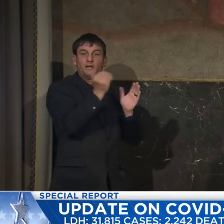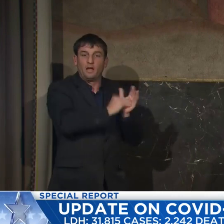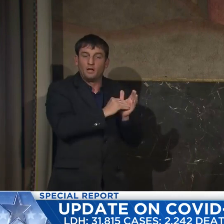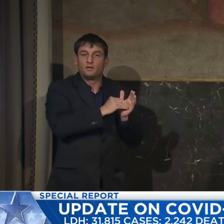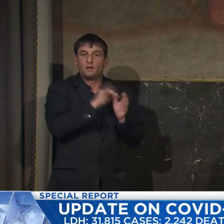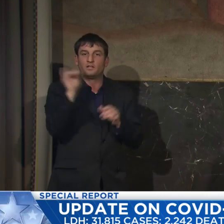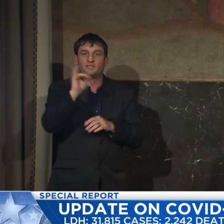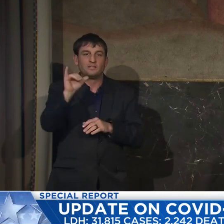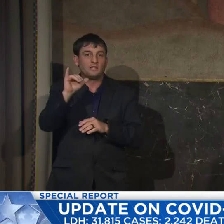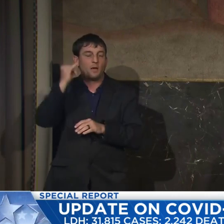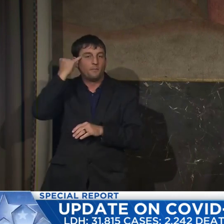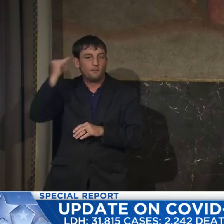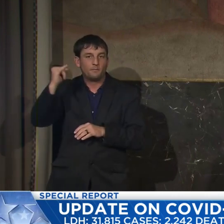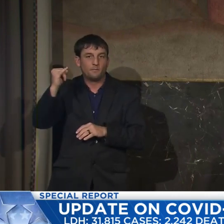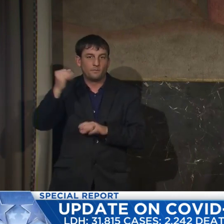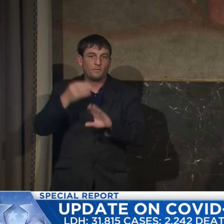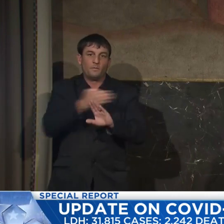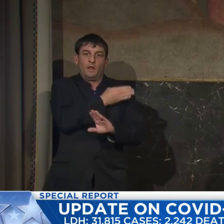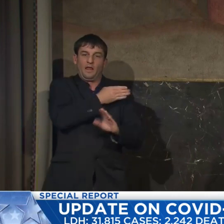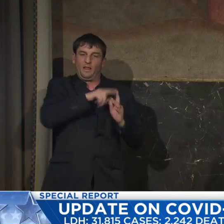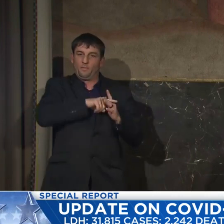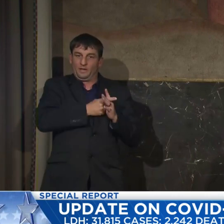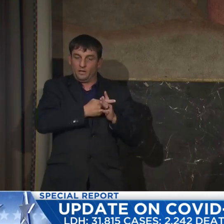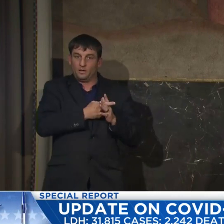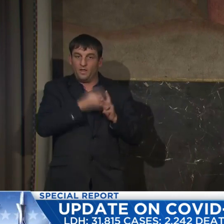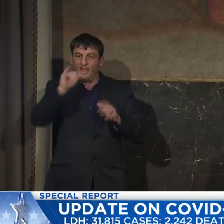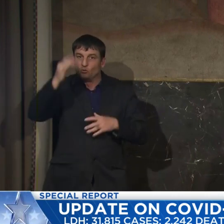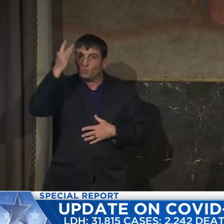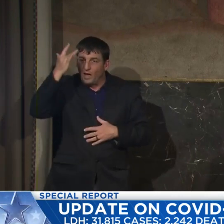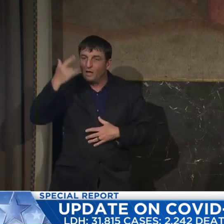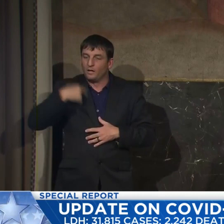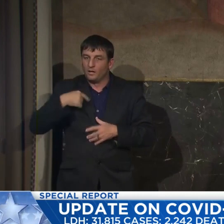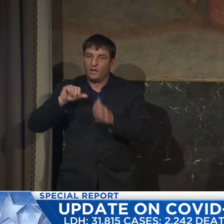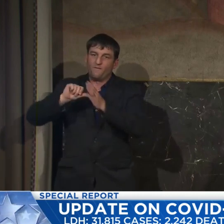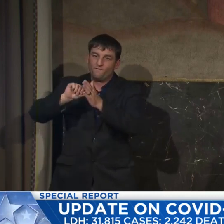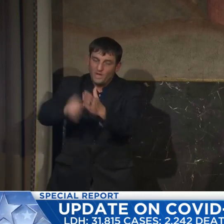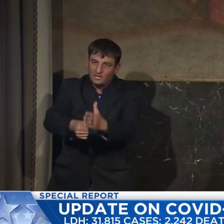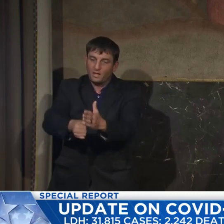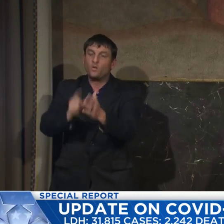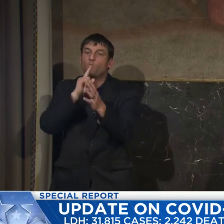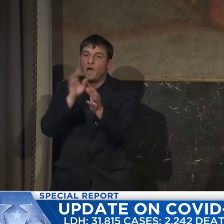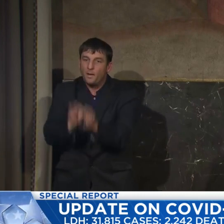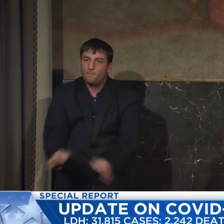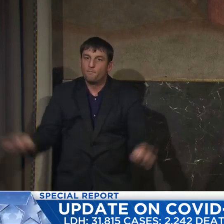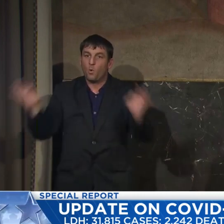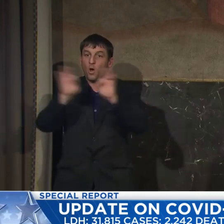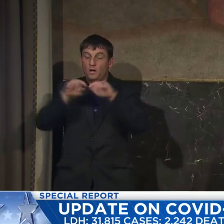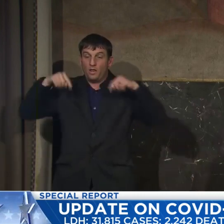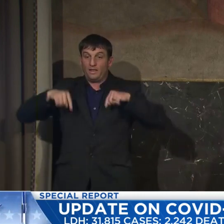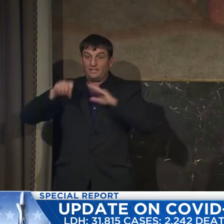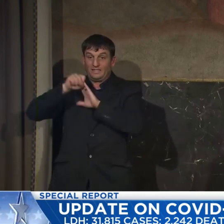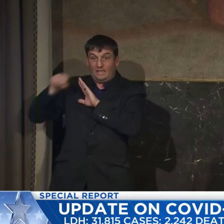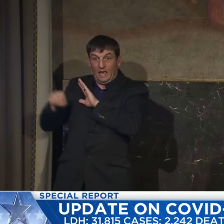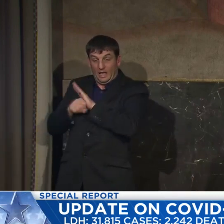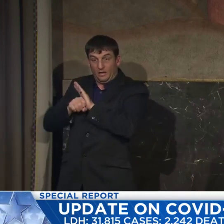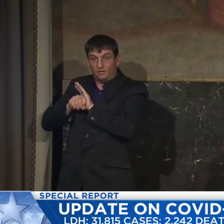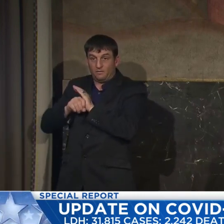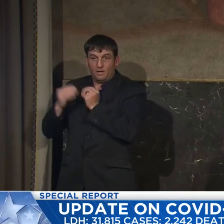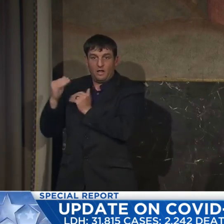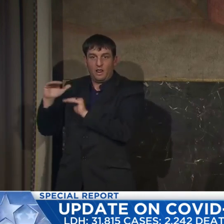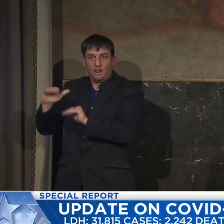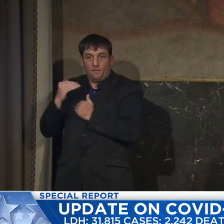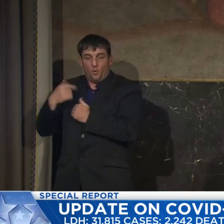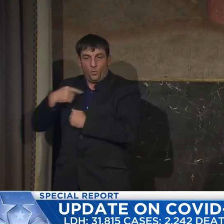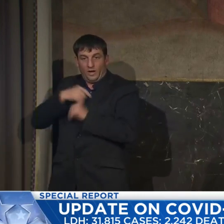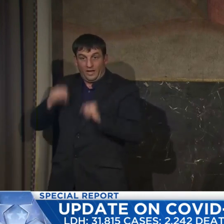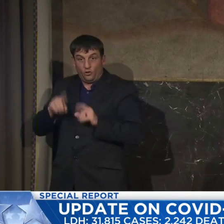had going into this. And that's why we keep emphasizing how important it is. There's only so much the state can do. We really need everybody to do